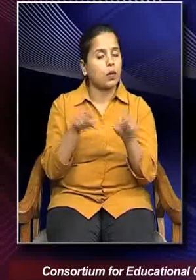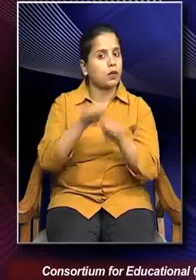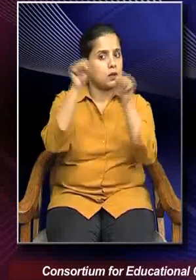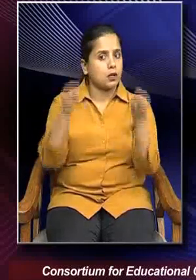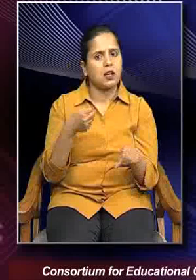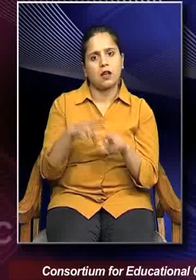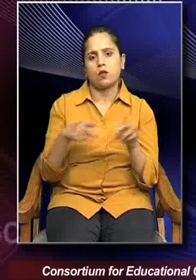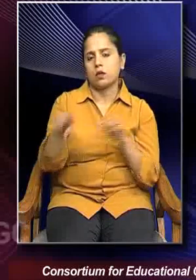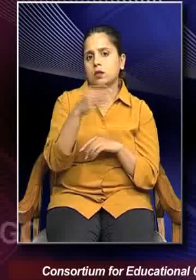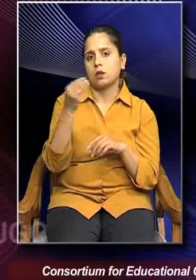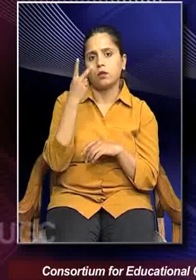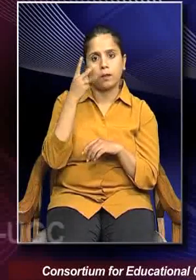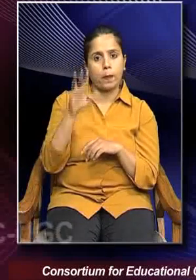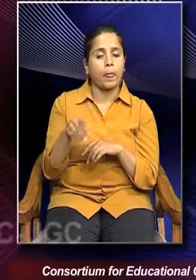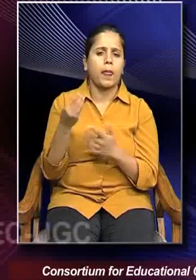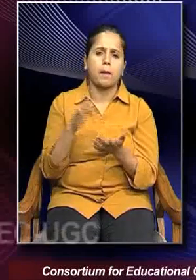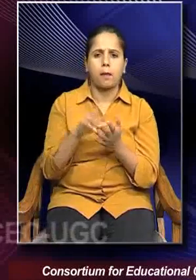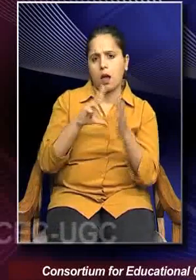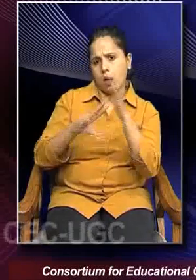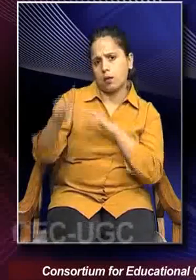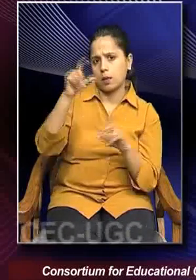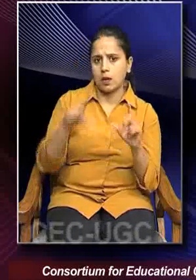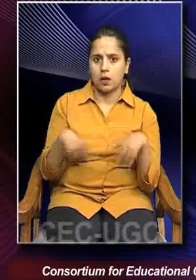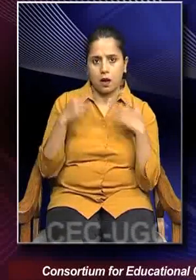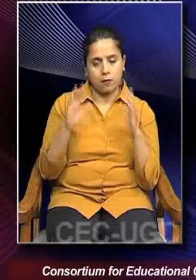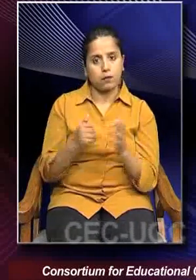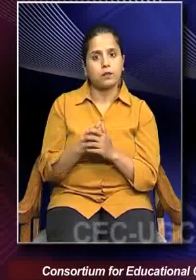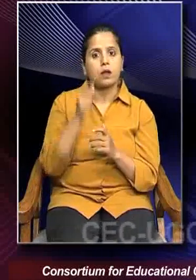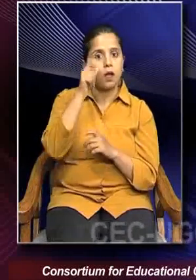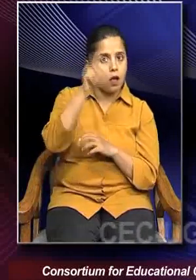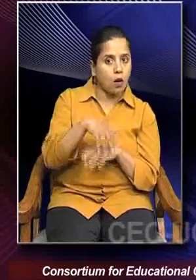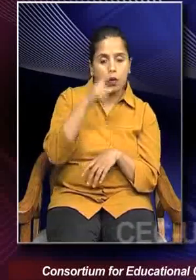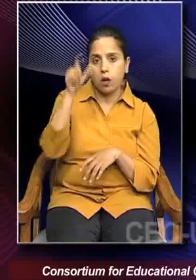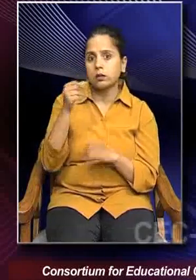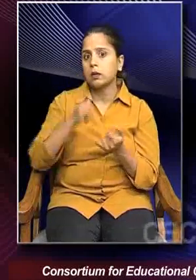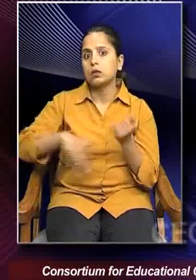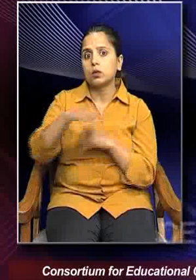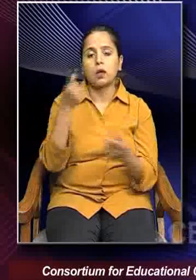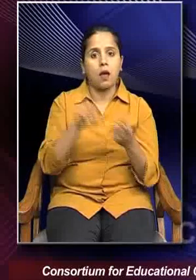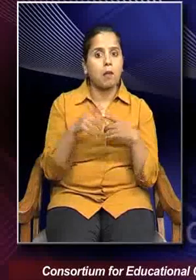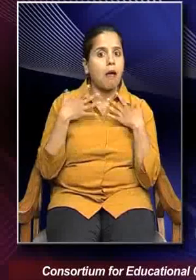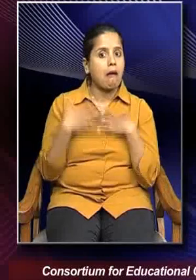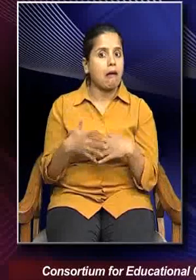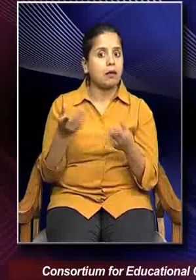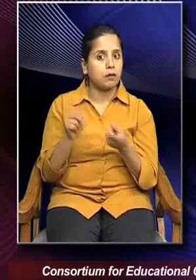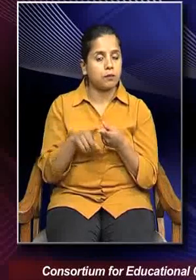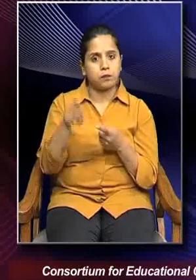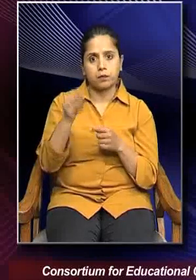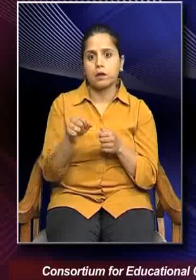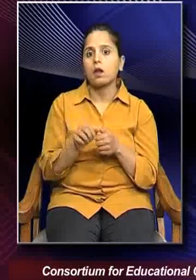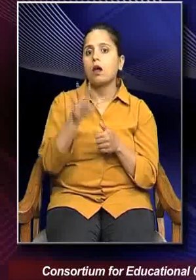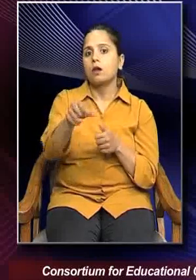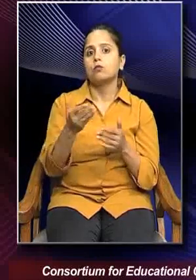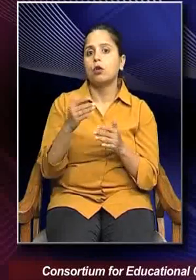if somebody is located in a remote area, he or she, if there is a situation of health emergency, would get access to